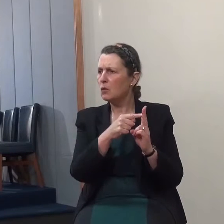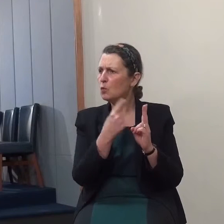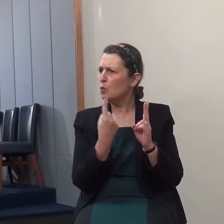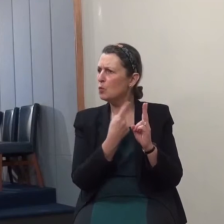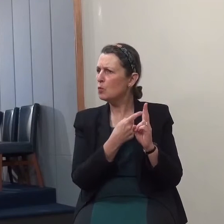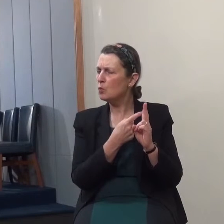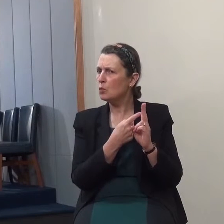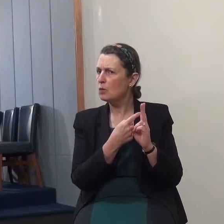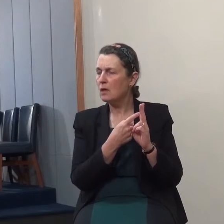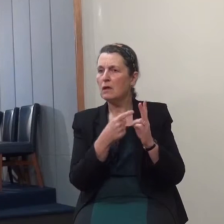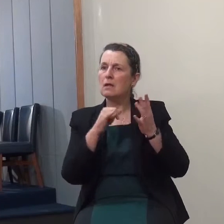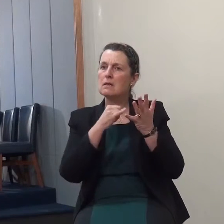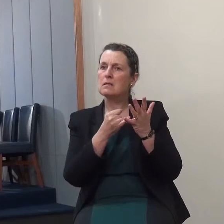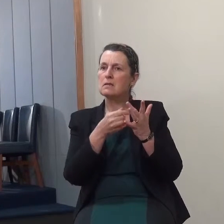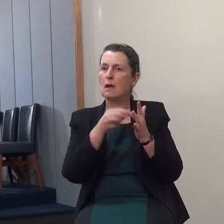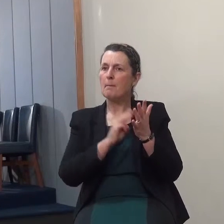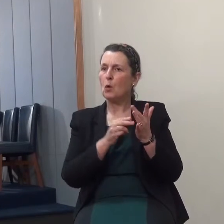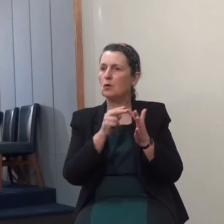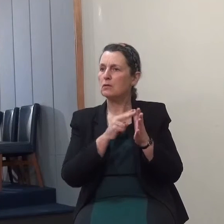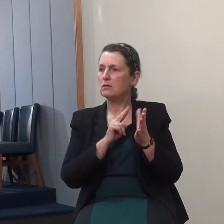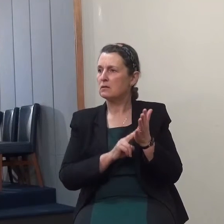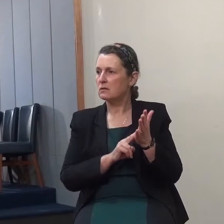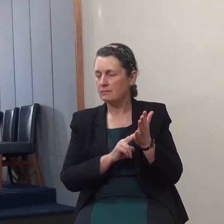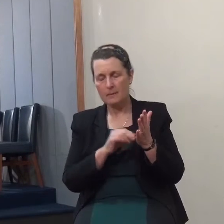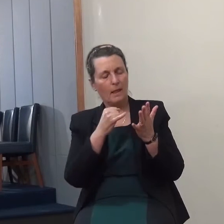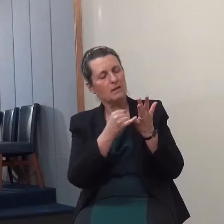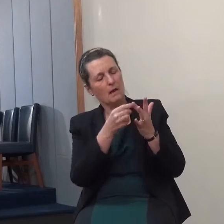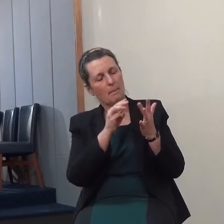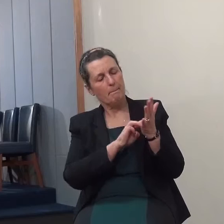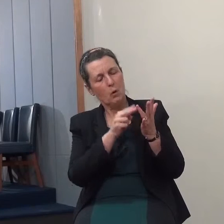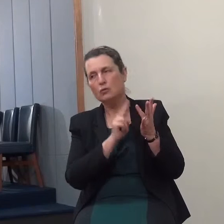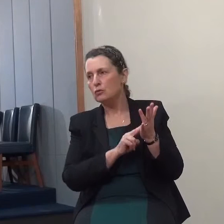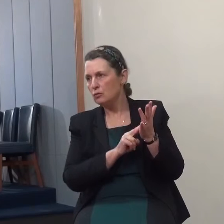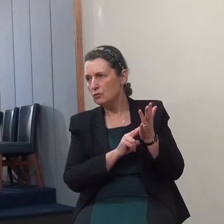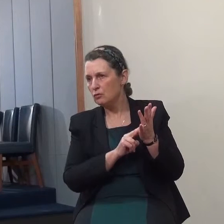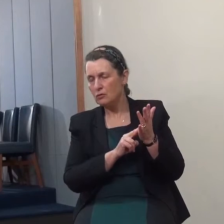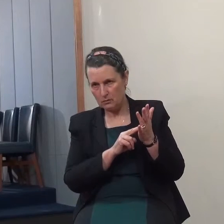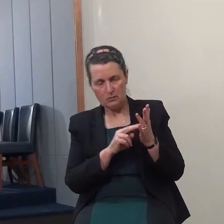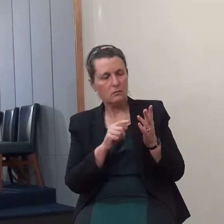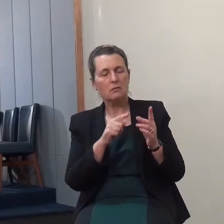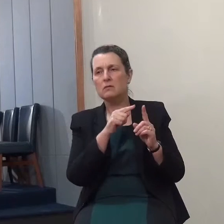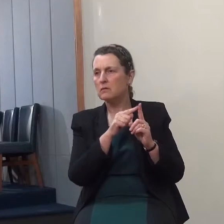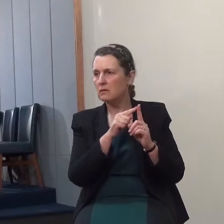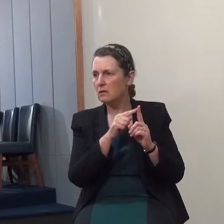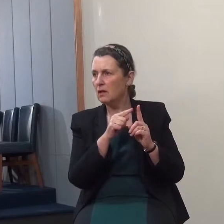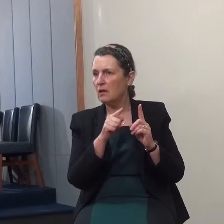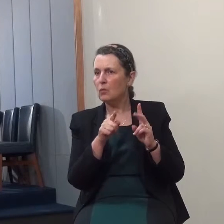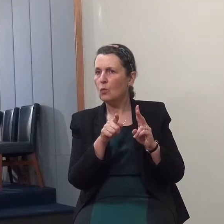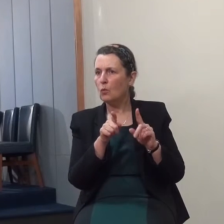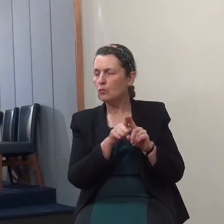brother. He found his brother, verse 41, Simon, and saith unto him, and these are very significant